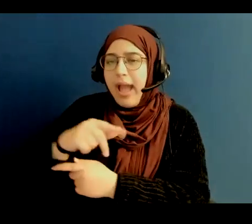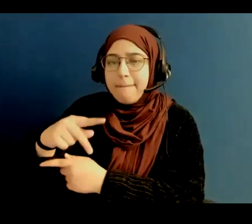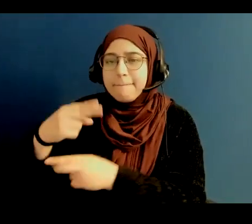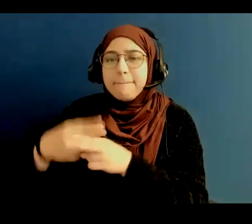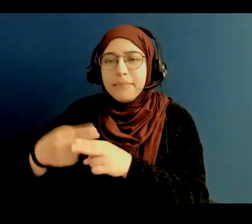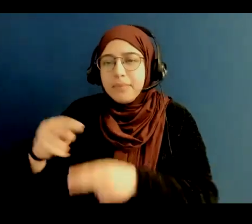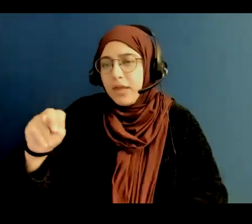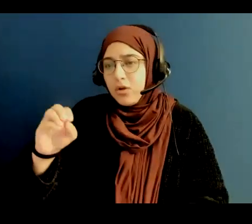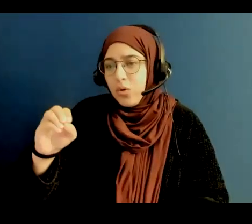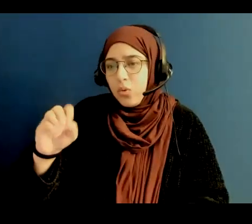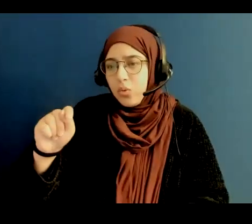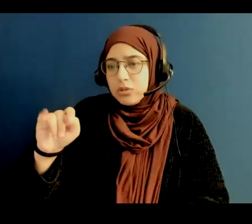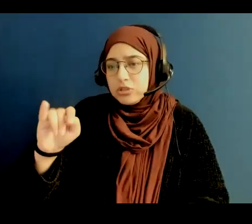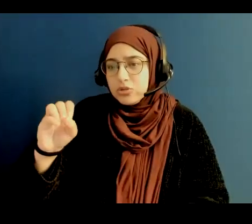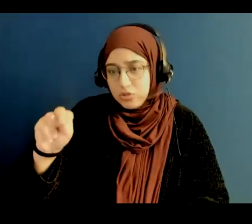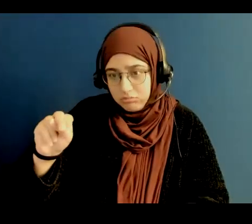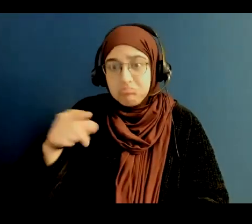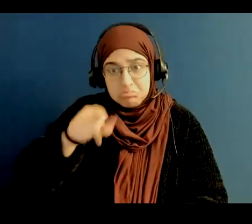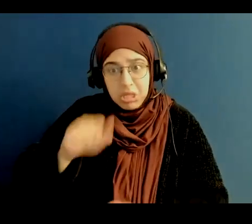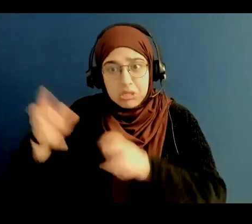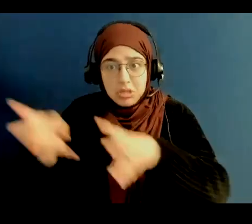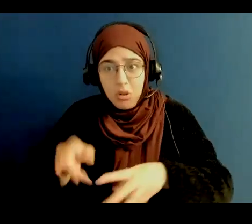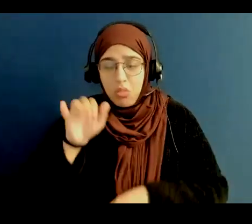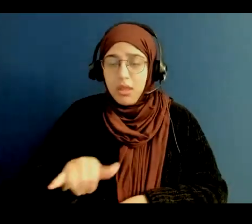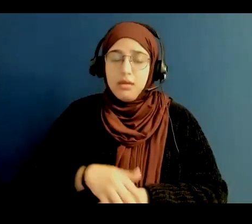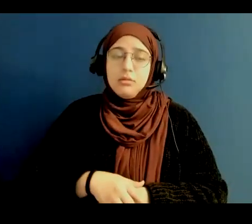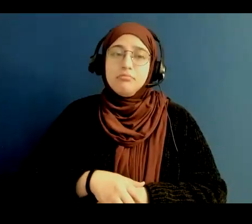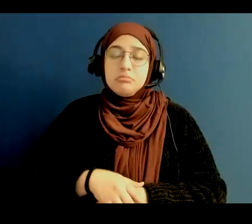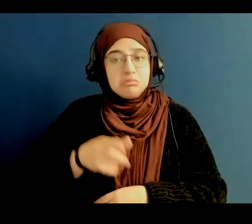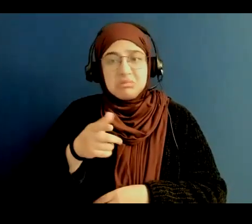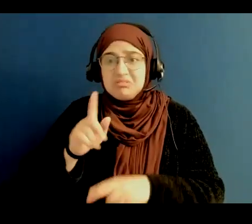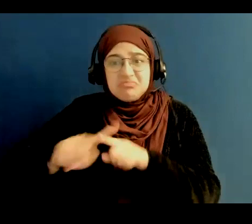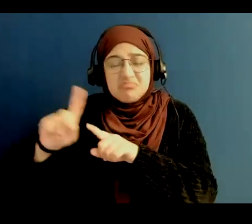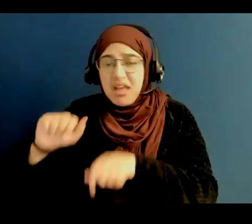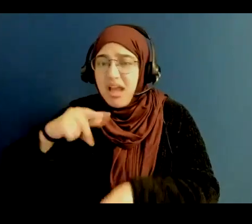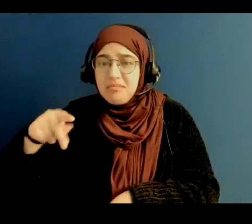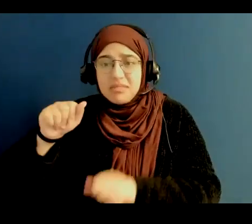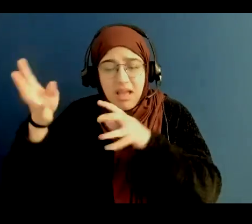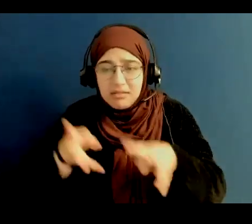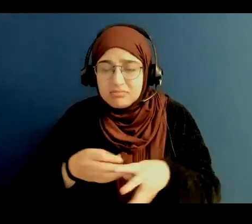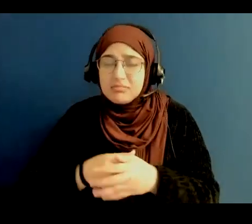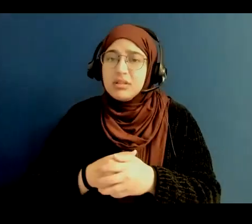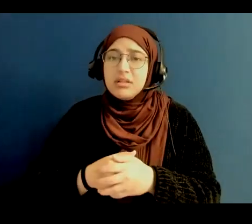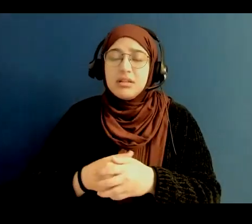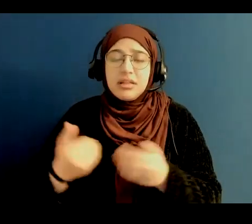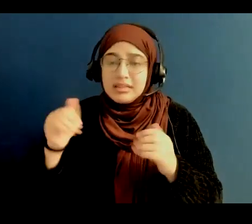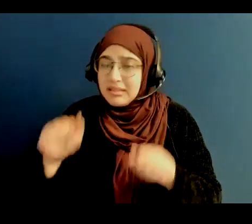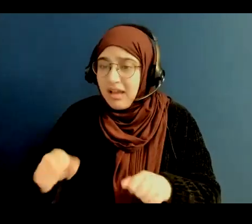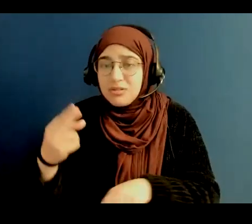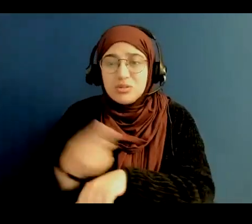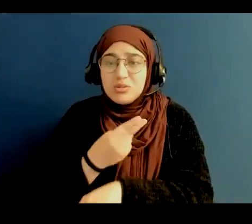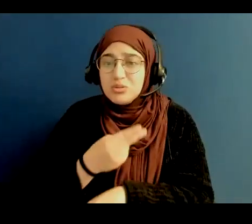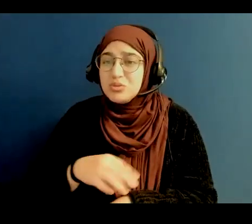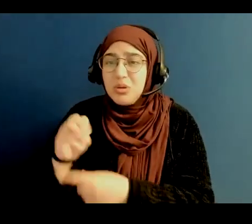download this and you can get any other apps that are free. You can just use an Excel file, you can use Microsoft to do